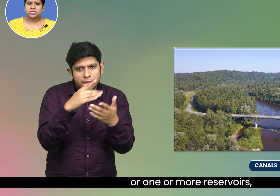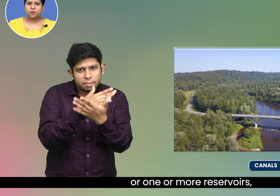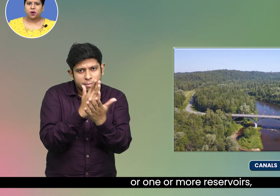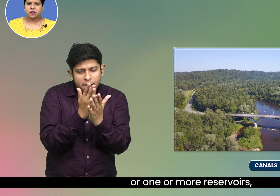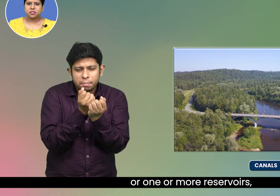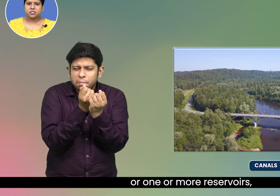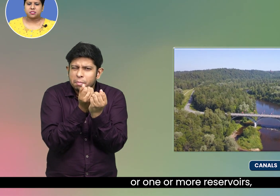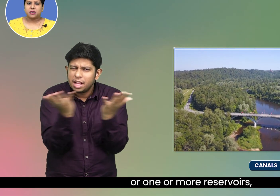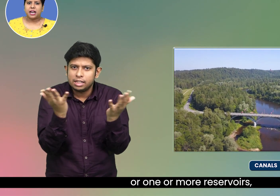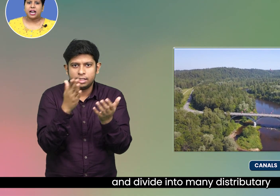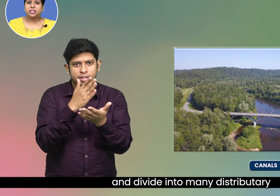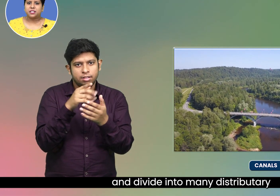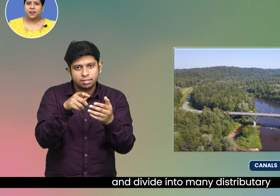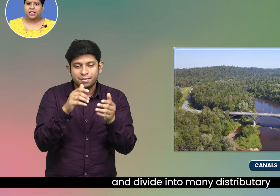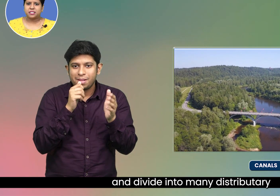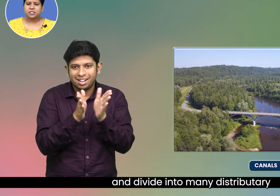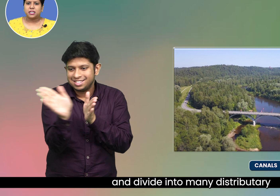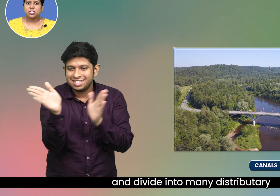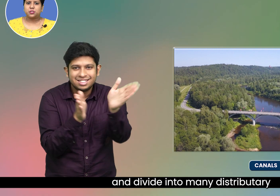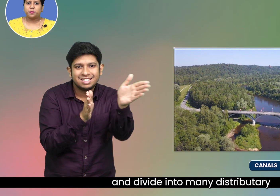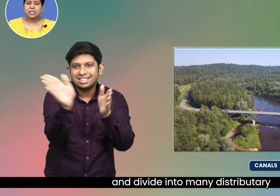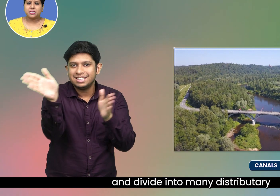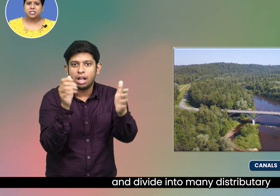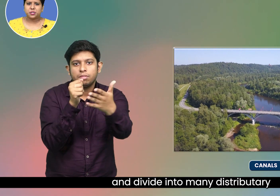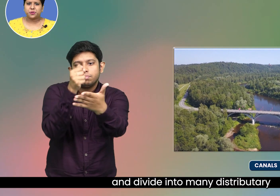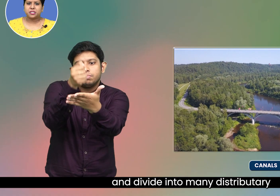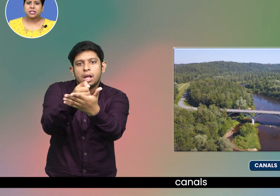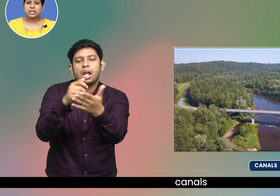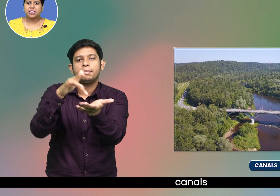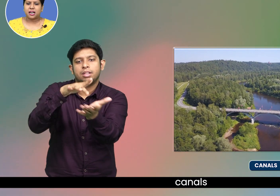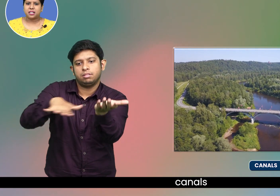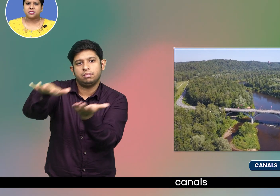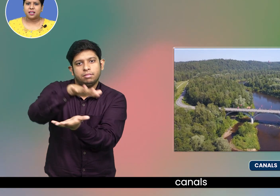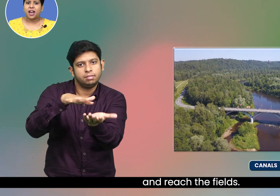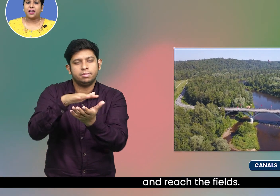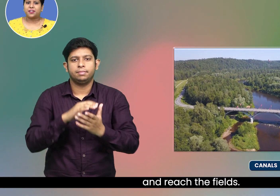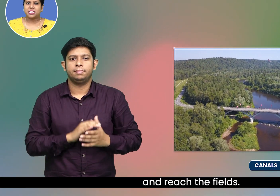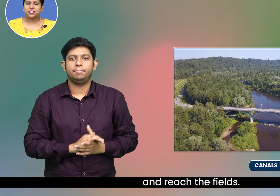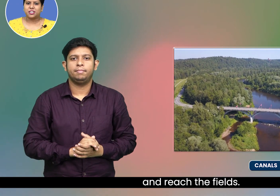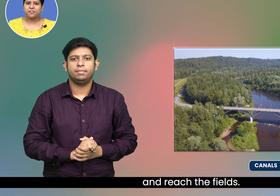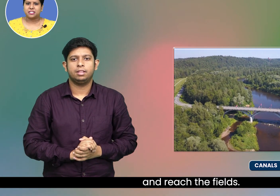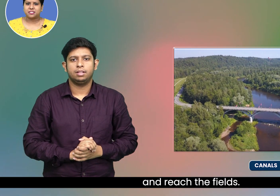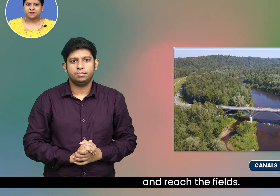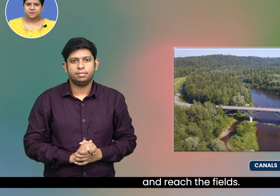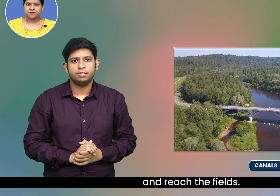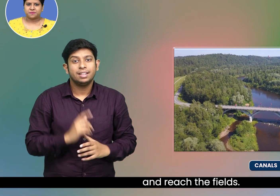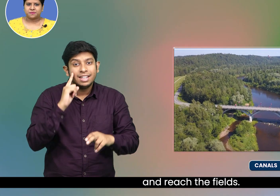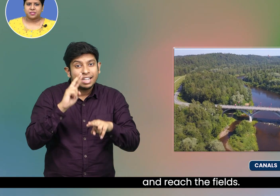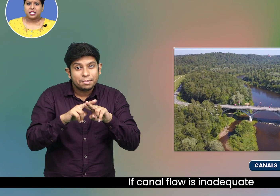more reservoirs and divide into many distributary canals and reach the